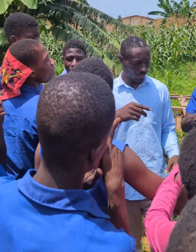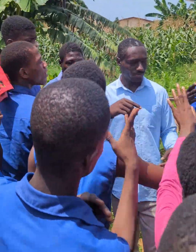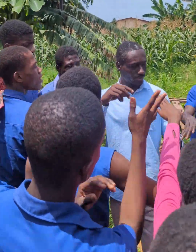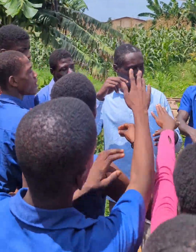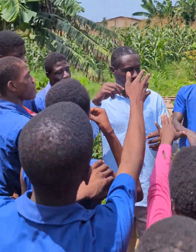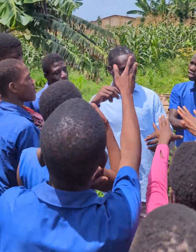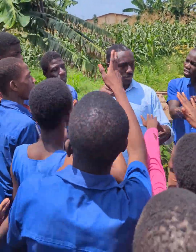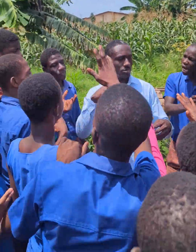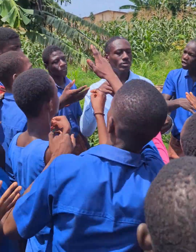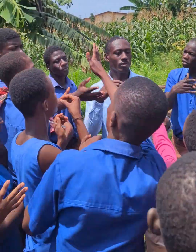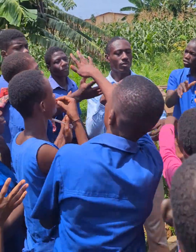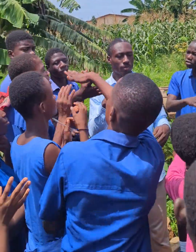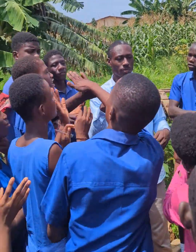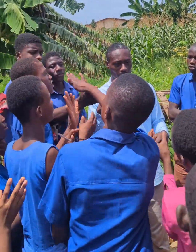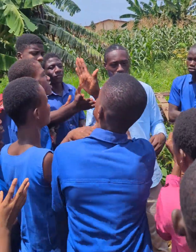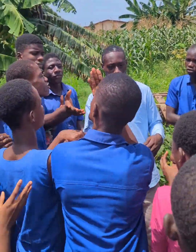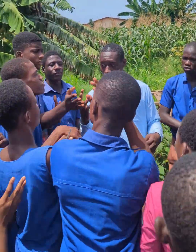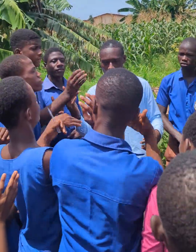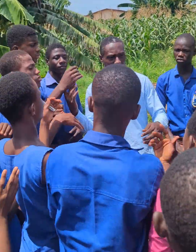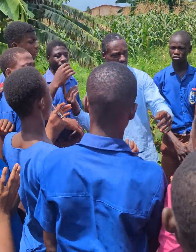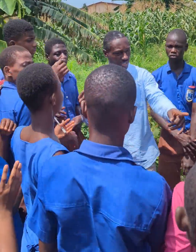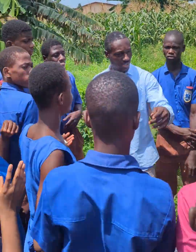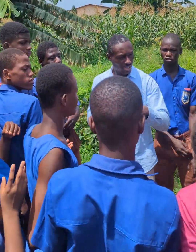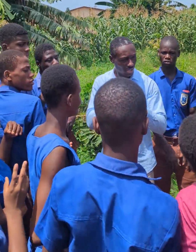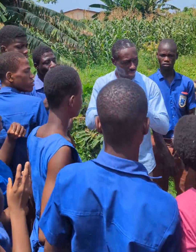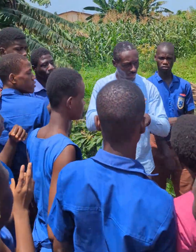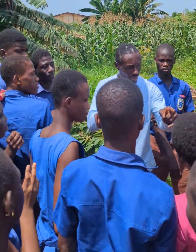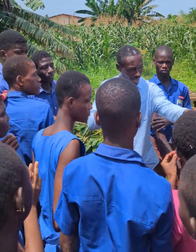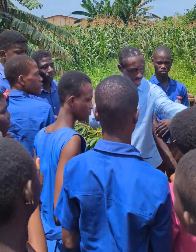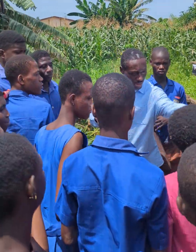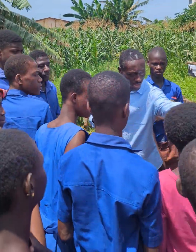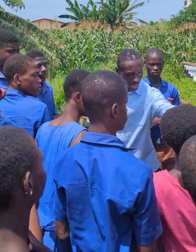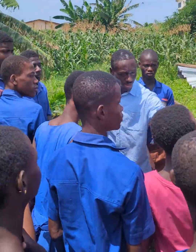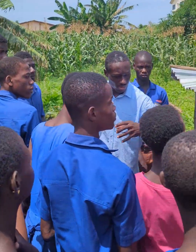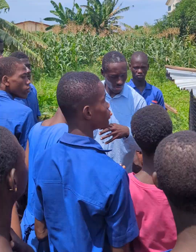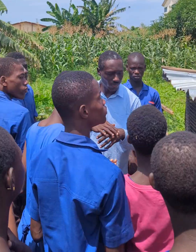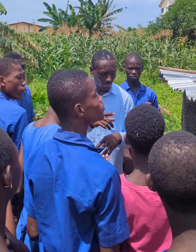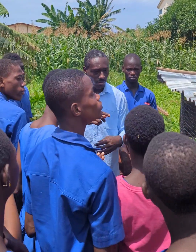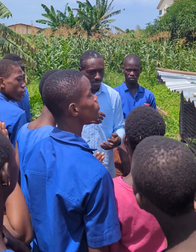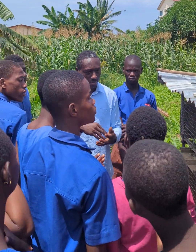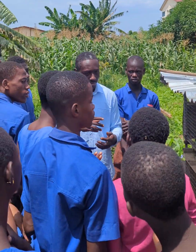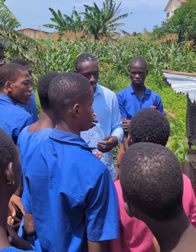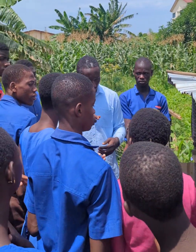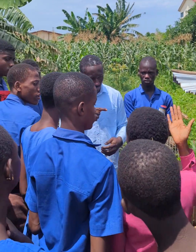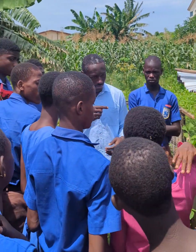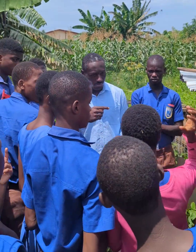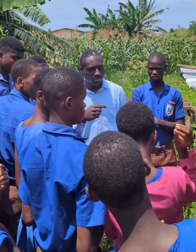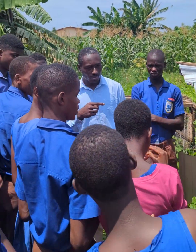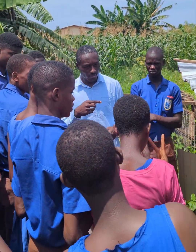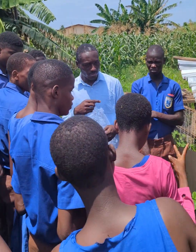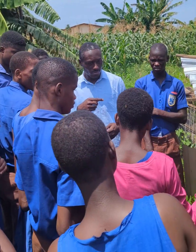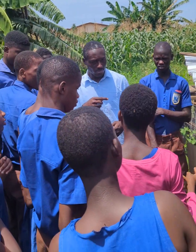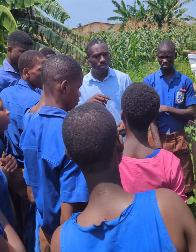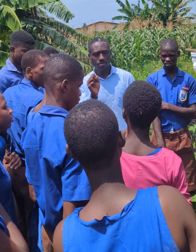only happen in books or classrooms. Especially for deaf learners, it happens when we bring knowledge to